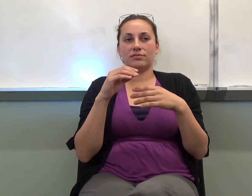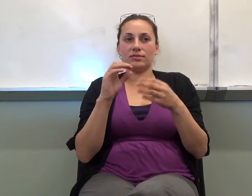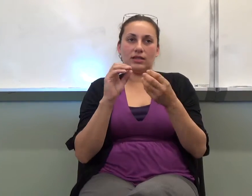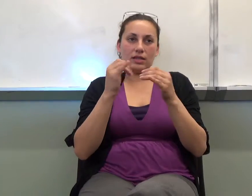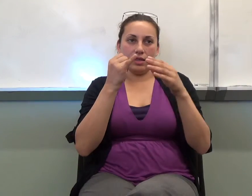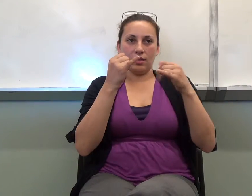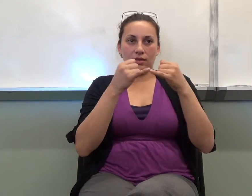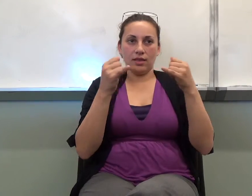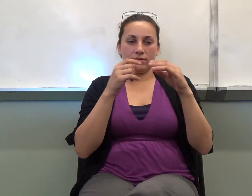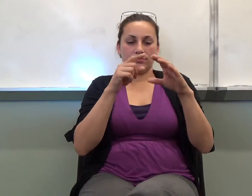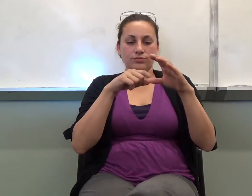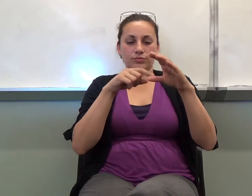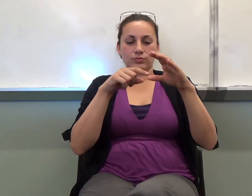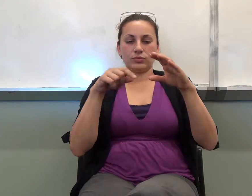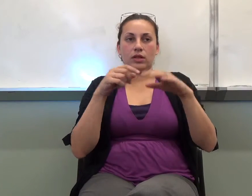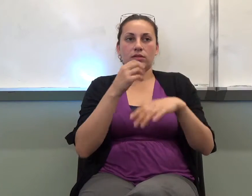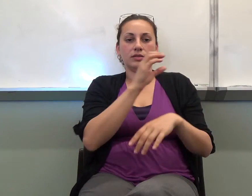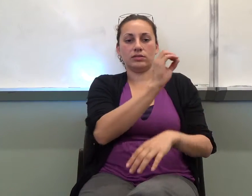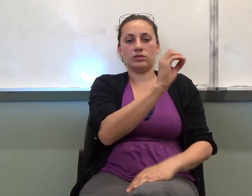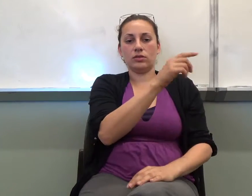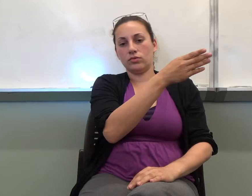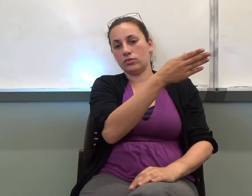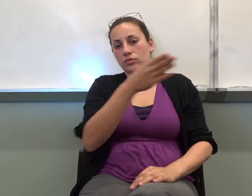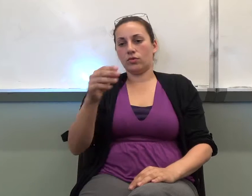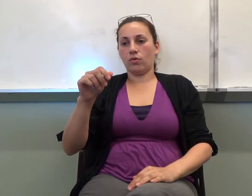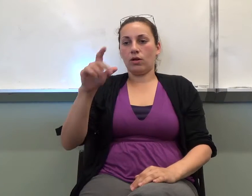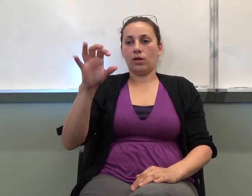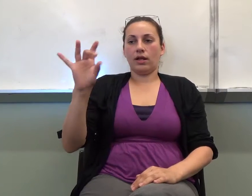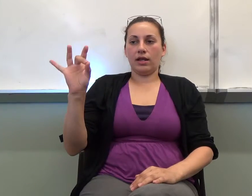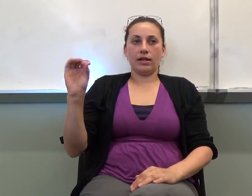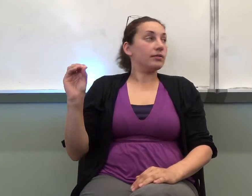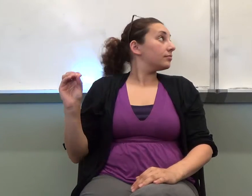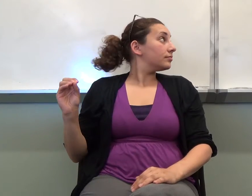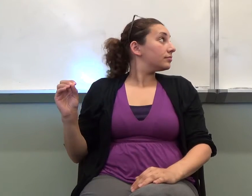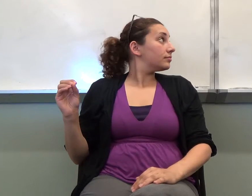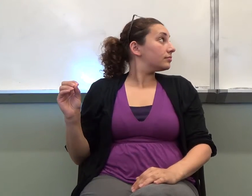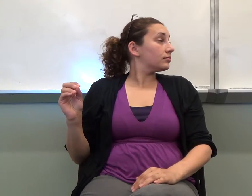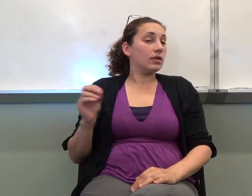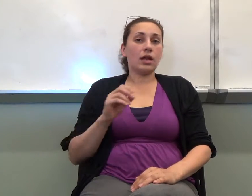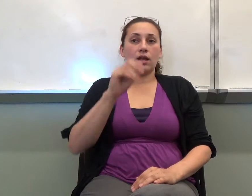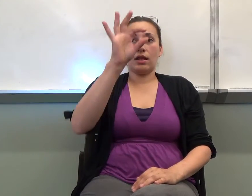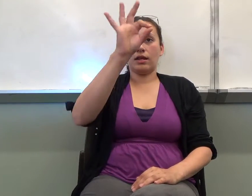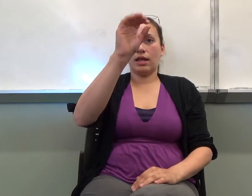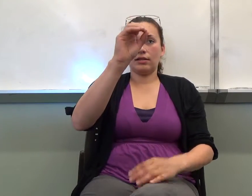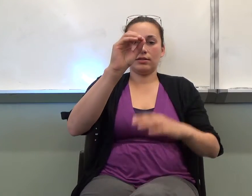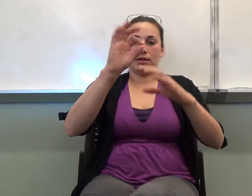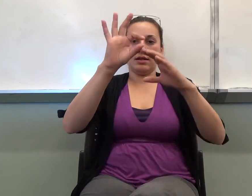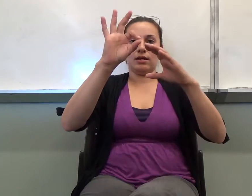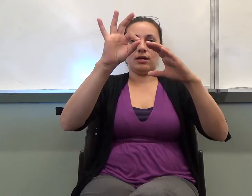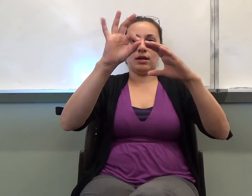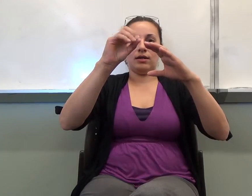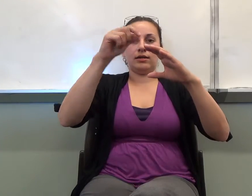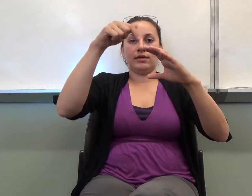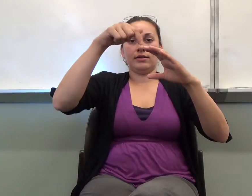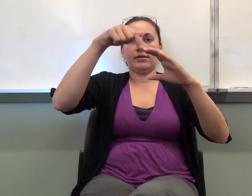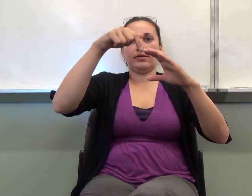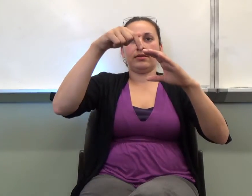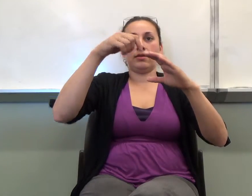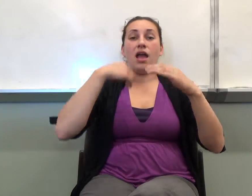It goes from 0 to 180. This is 90 up here and so forth. I have a very old,